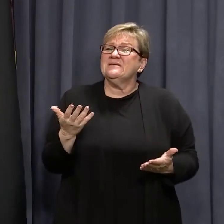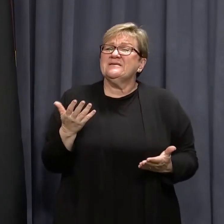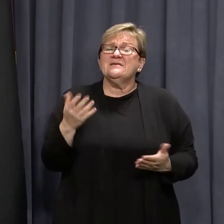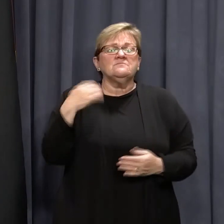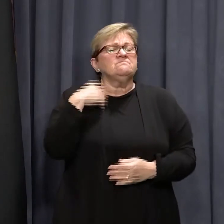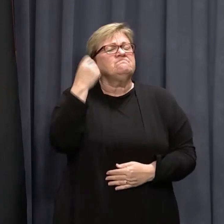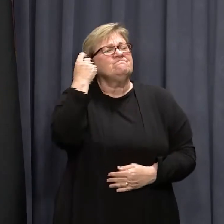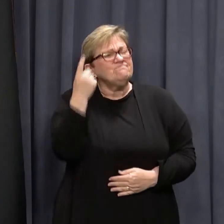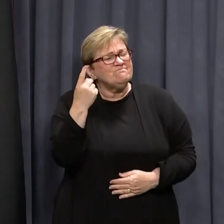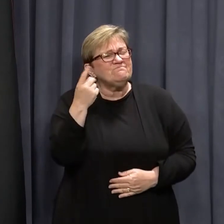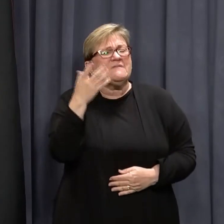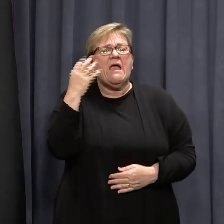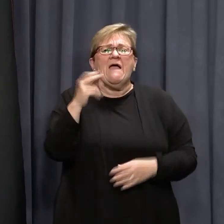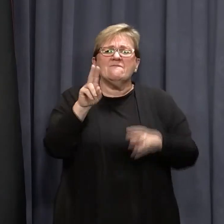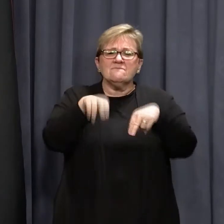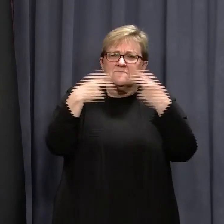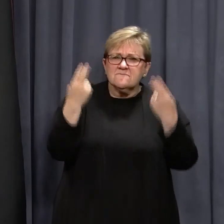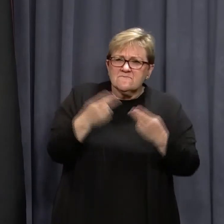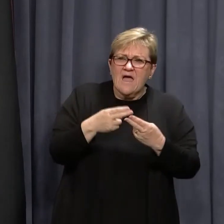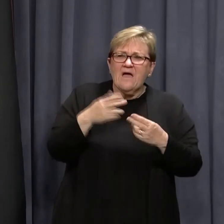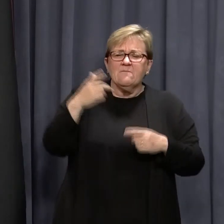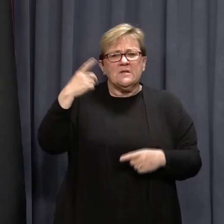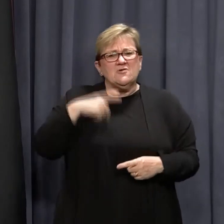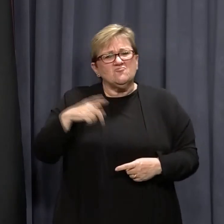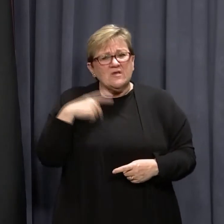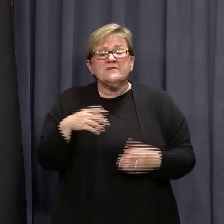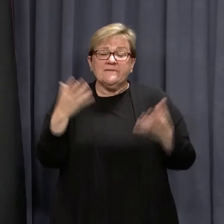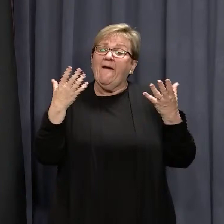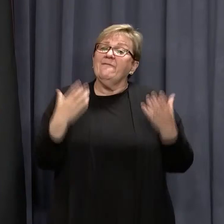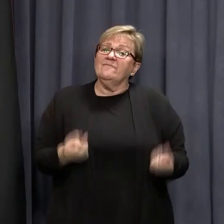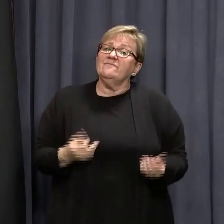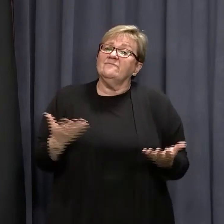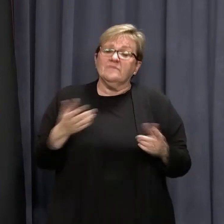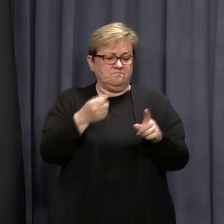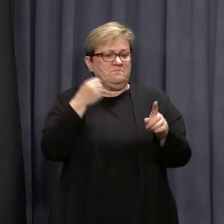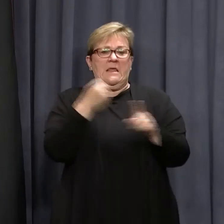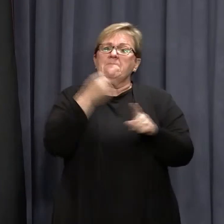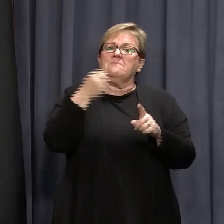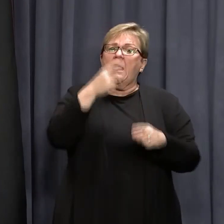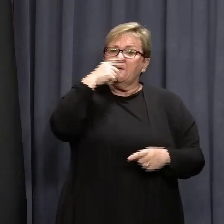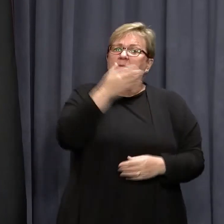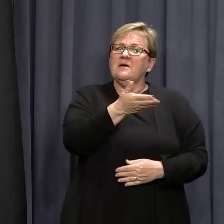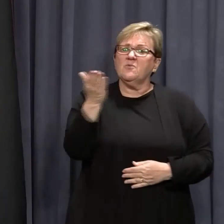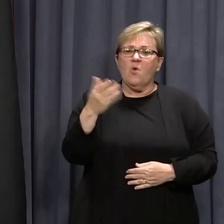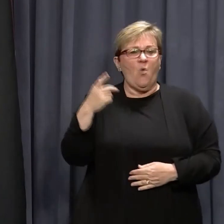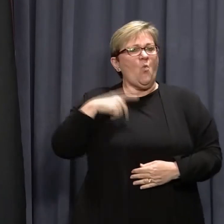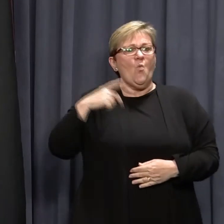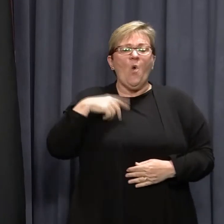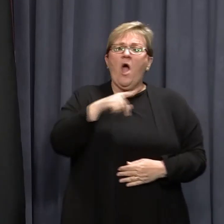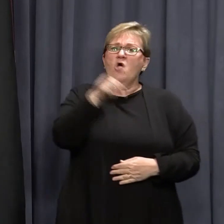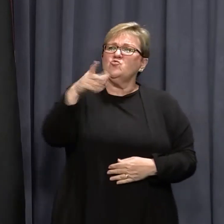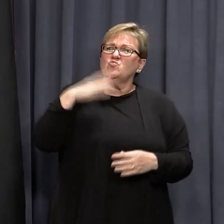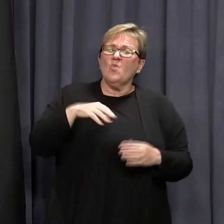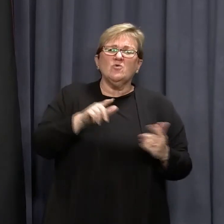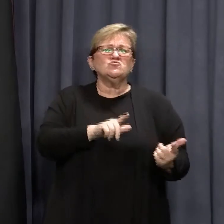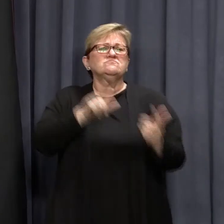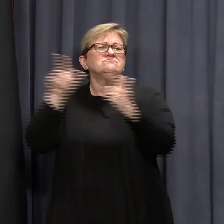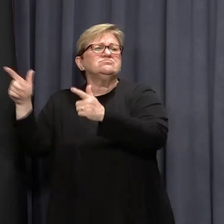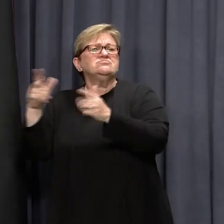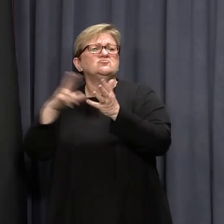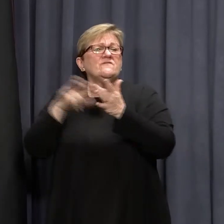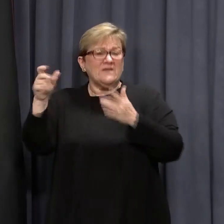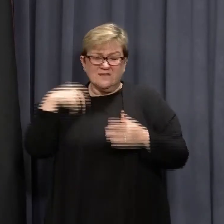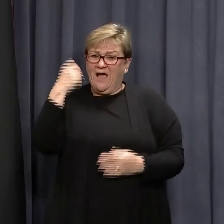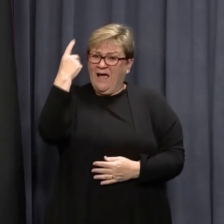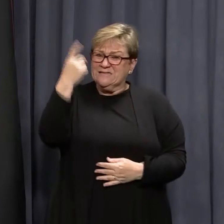are individual and family circumstances which impact on people and their reasons for travel.